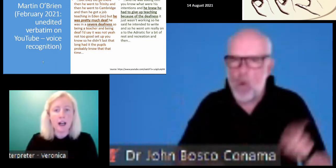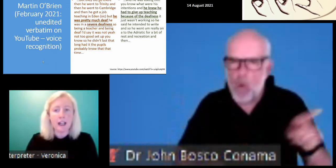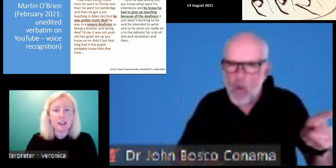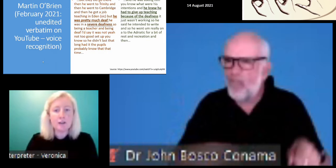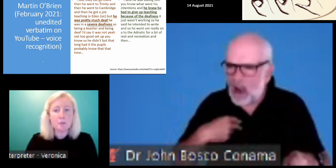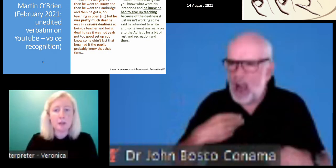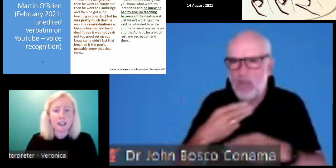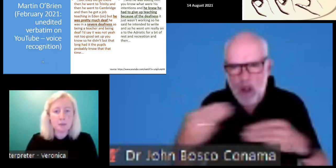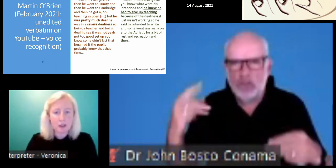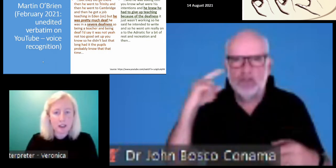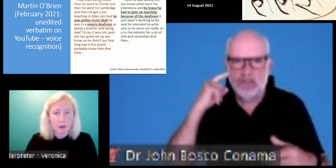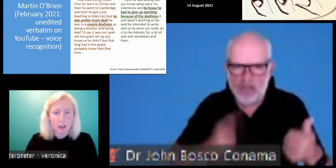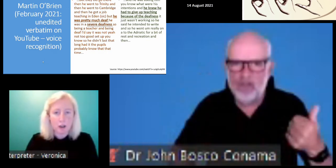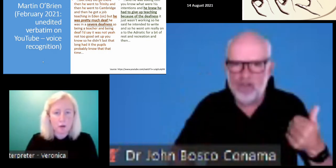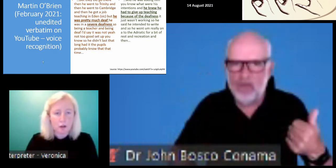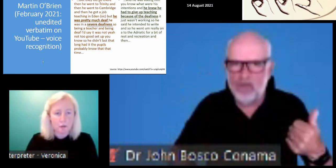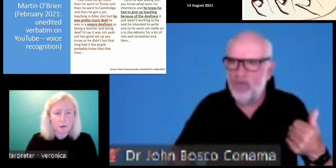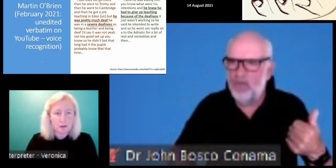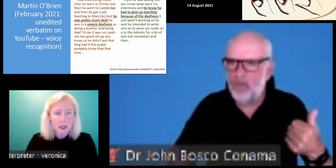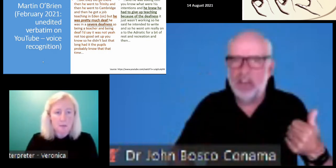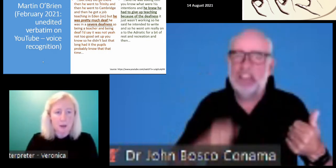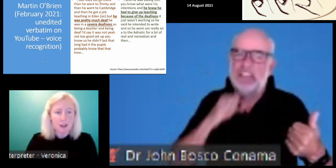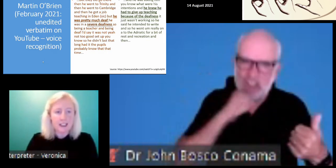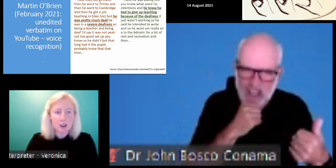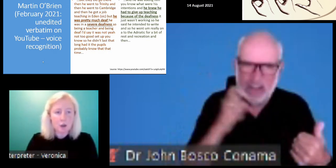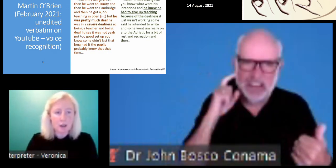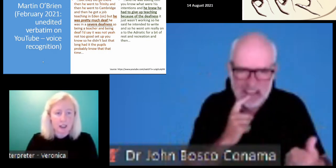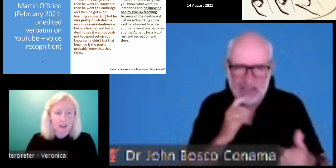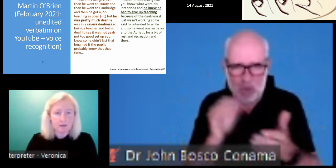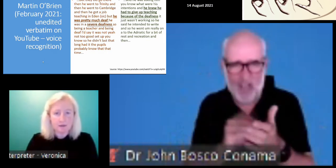an interview by Limerick Radio on YouTube, but they did go there.